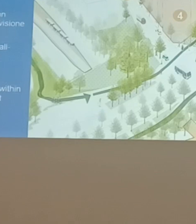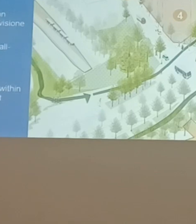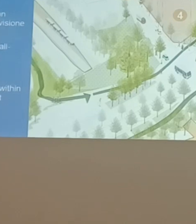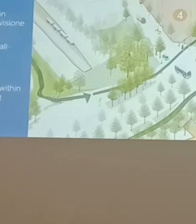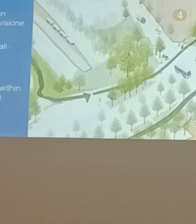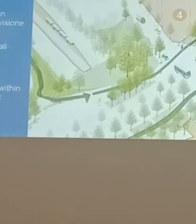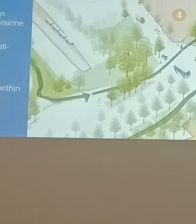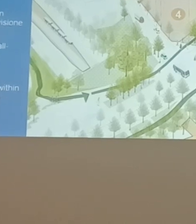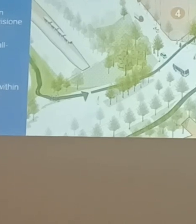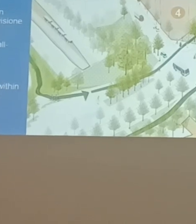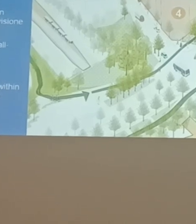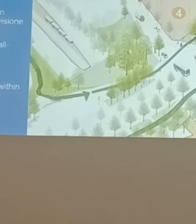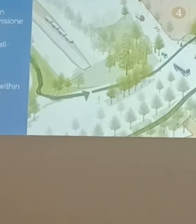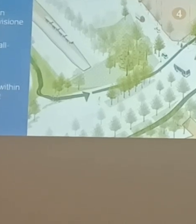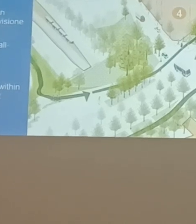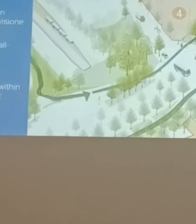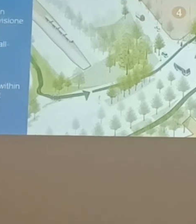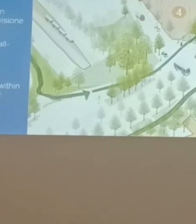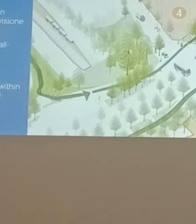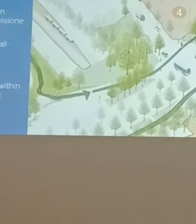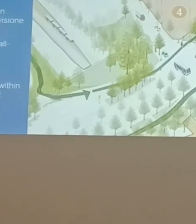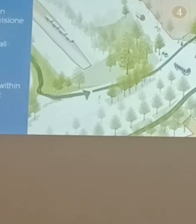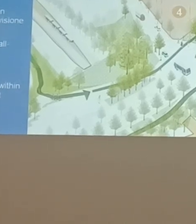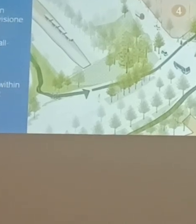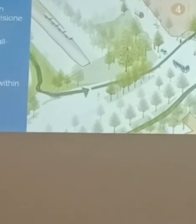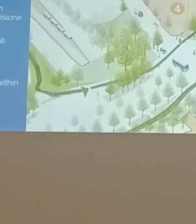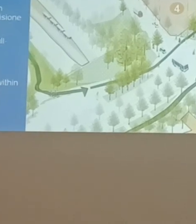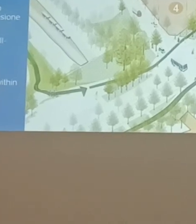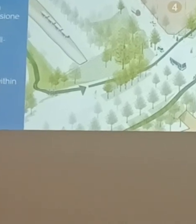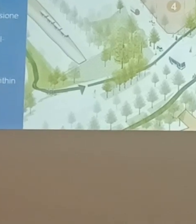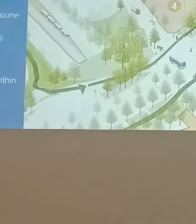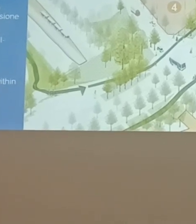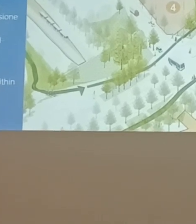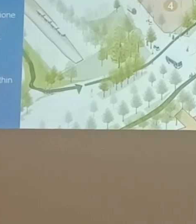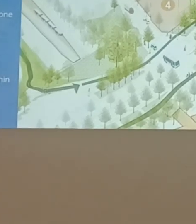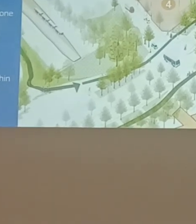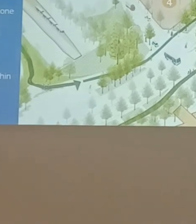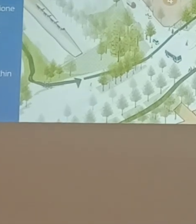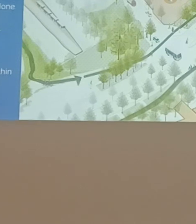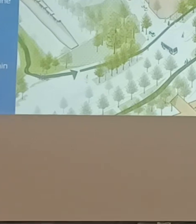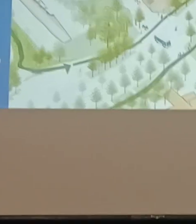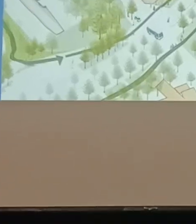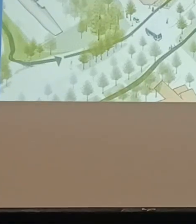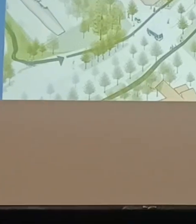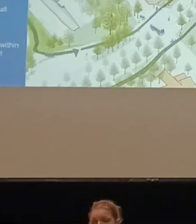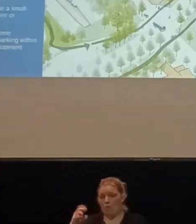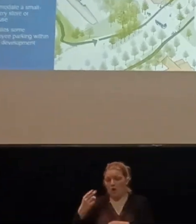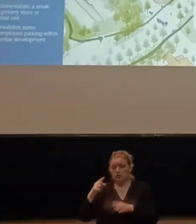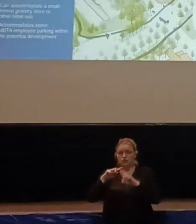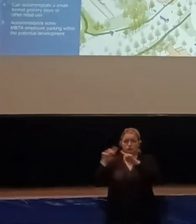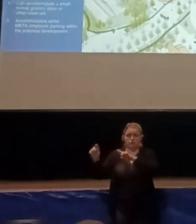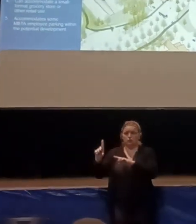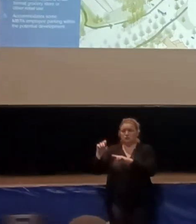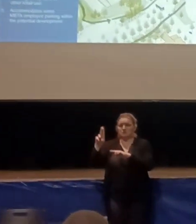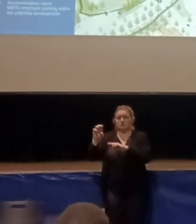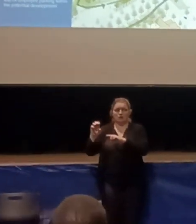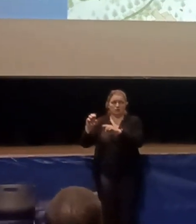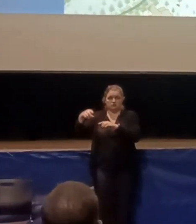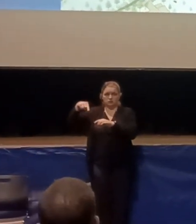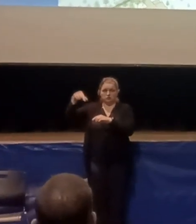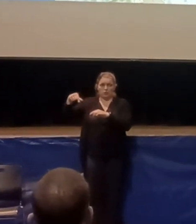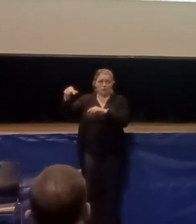housing. You ought to take a ride from Eggleston Square down Washington Street to Dudley Street, okay? Dudley Square, which is the